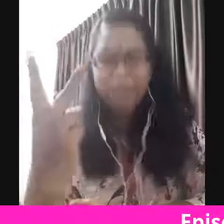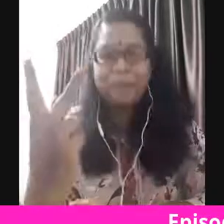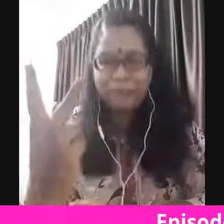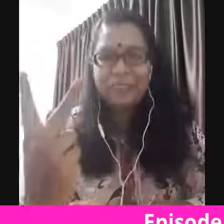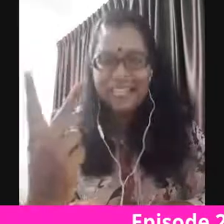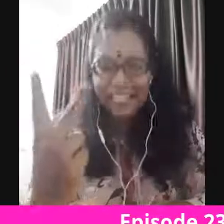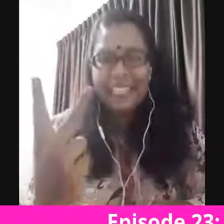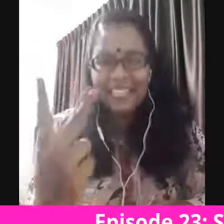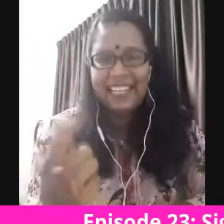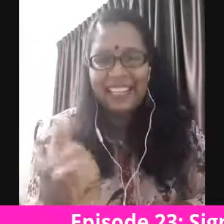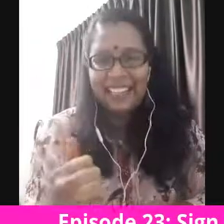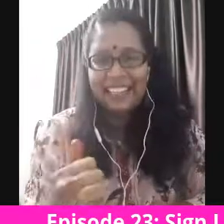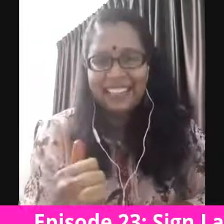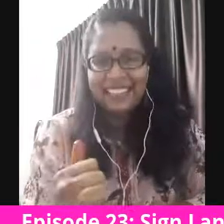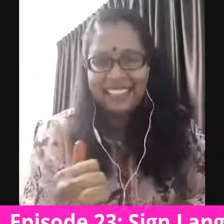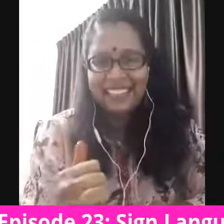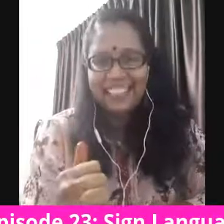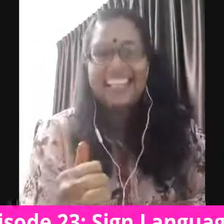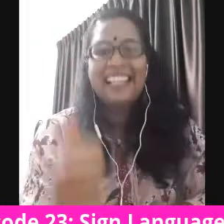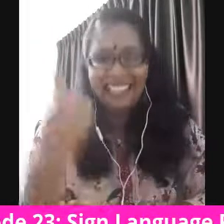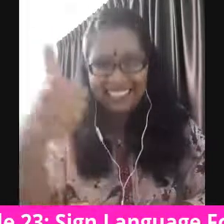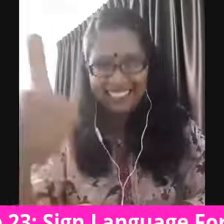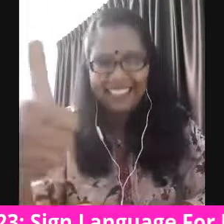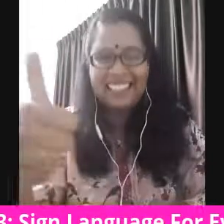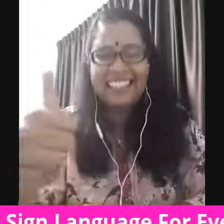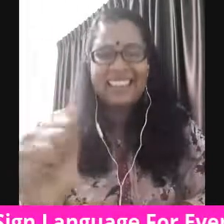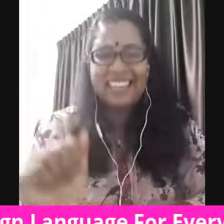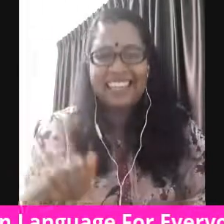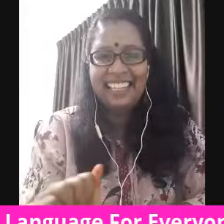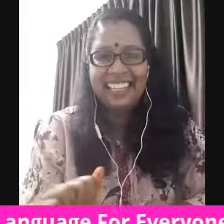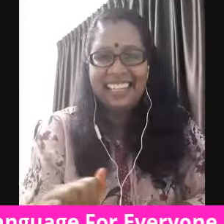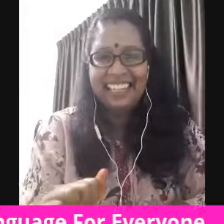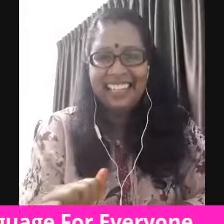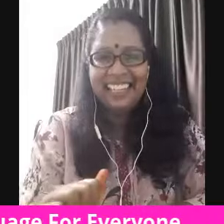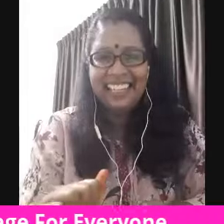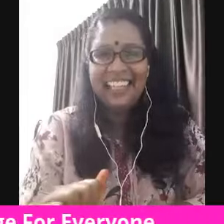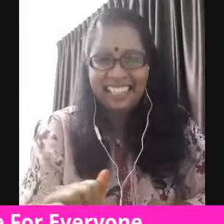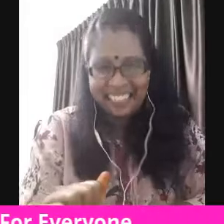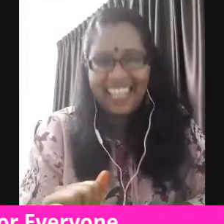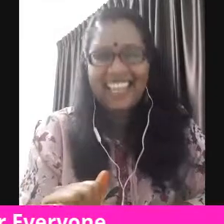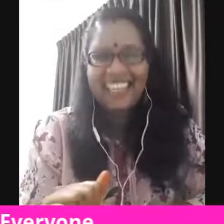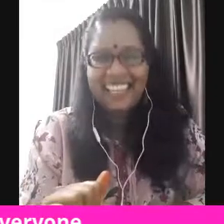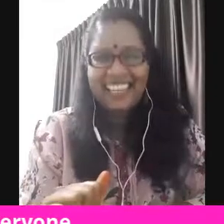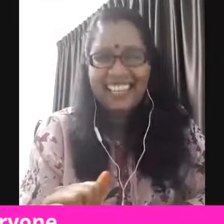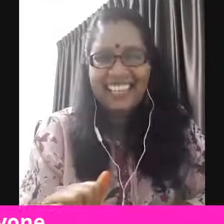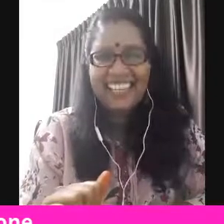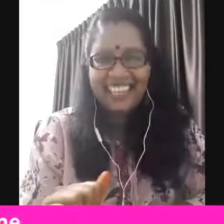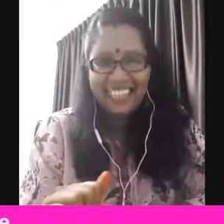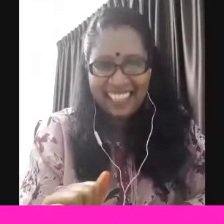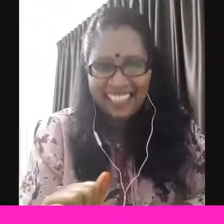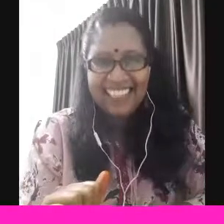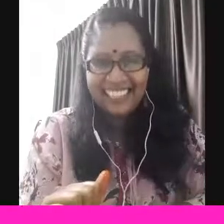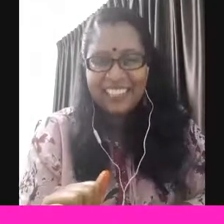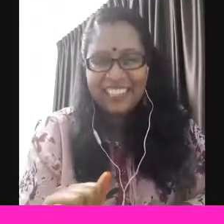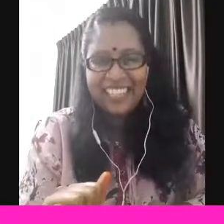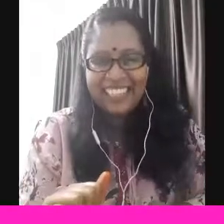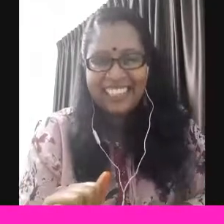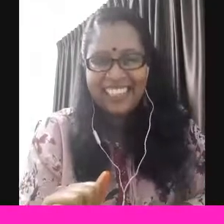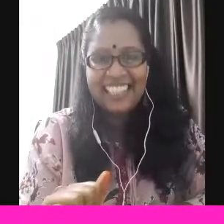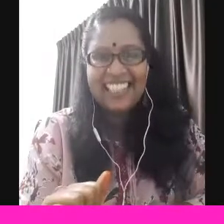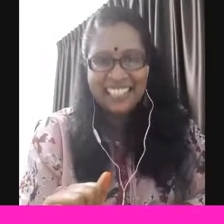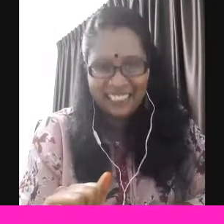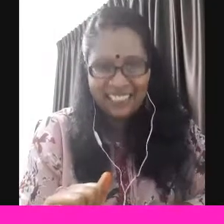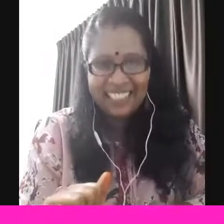okay. So Yeah, K. K. K. L. No. Okay. M. Yeah, N.